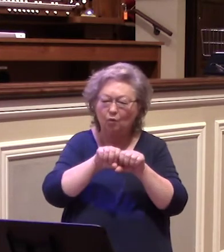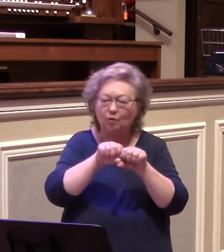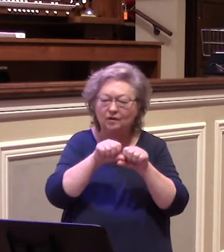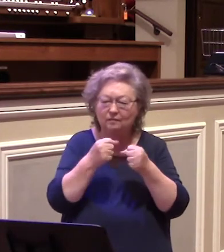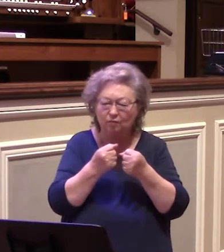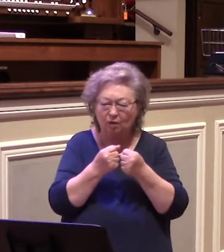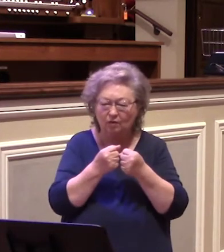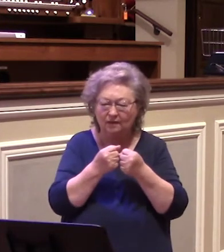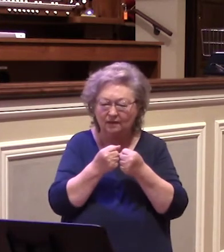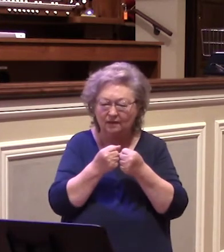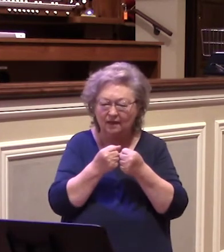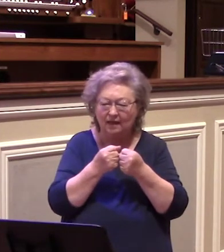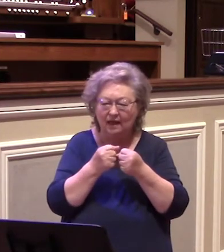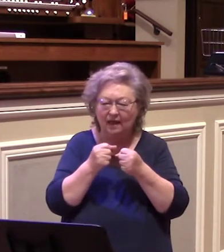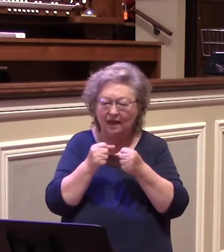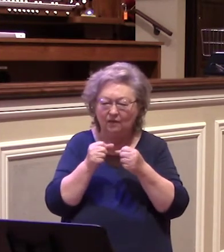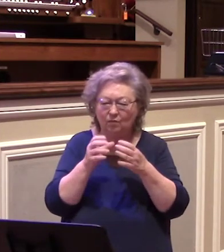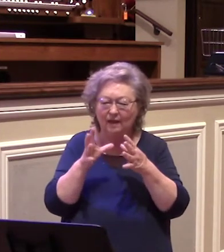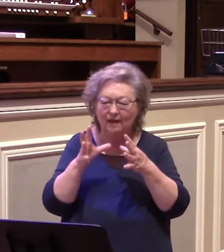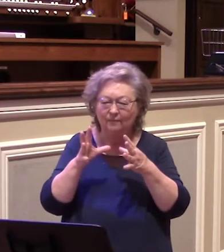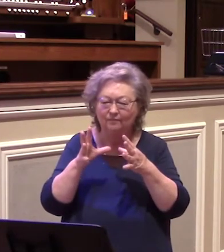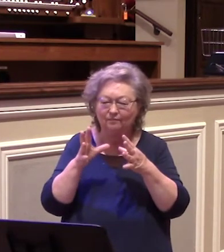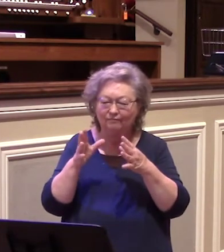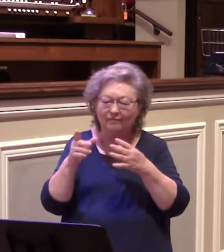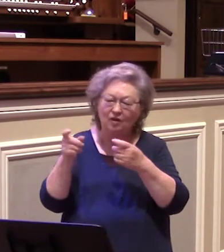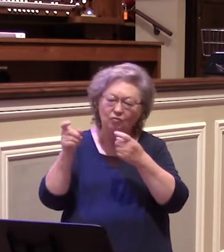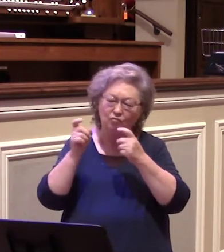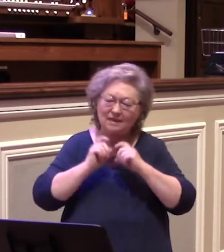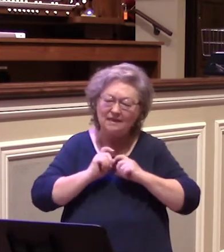receiving into his body the wounds